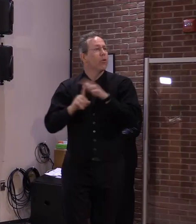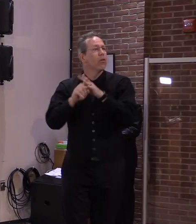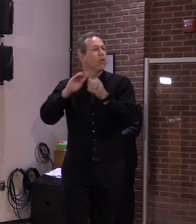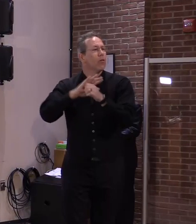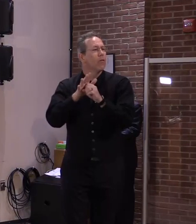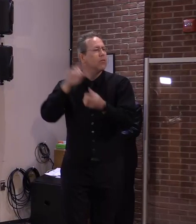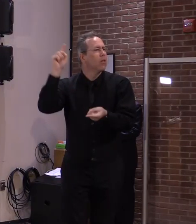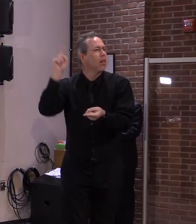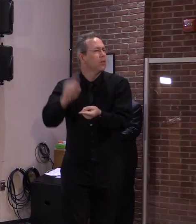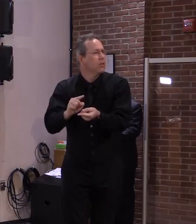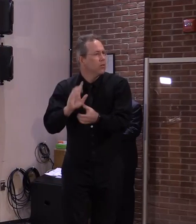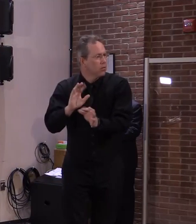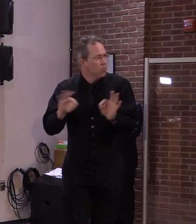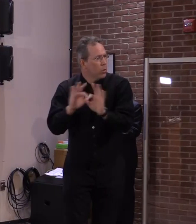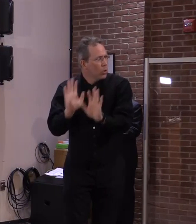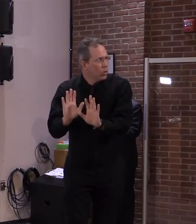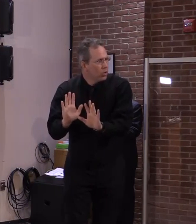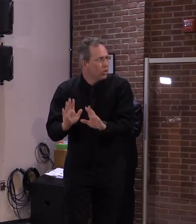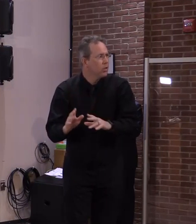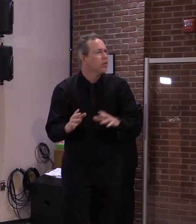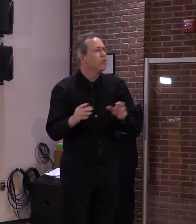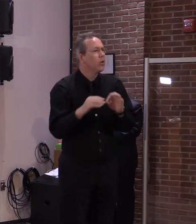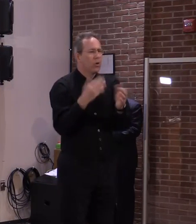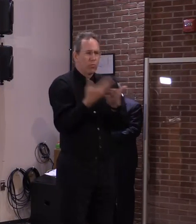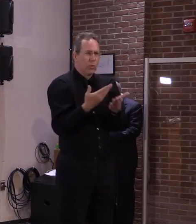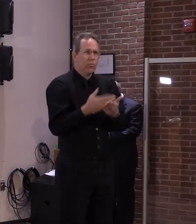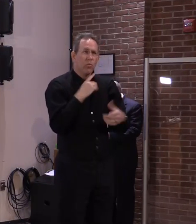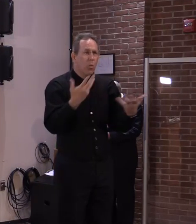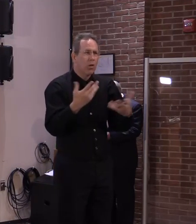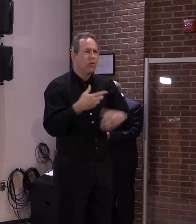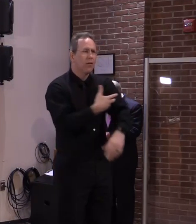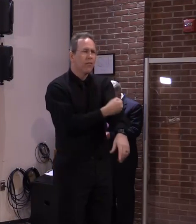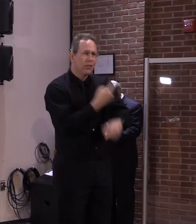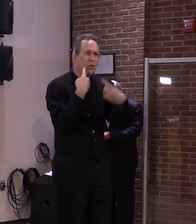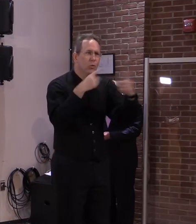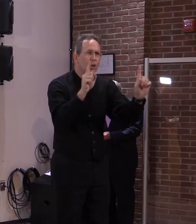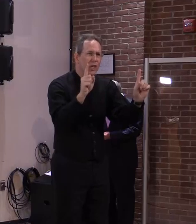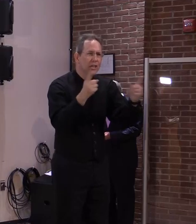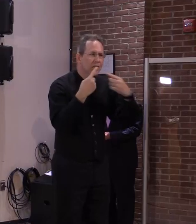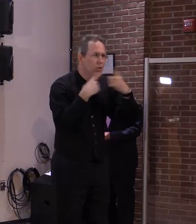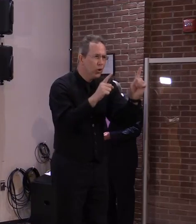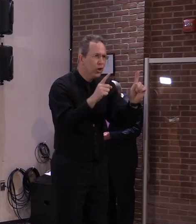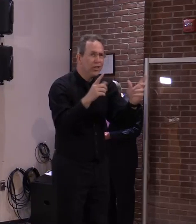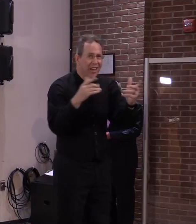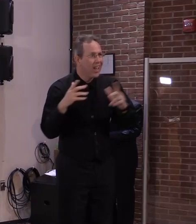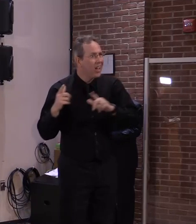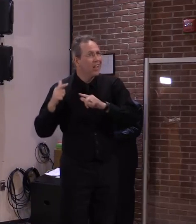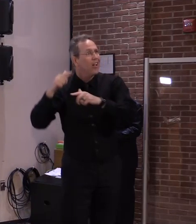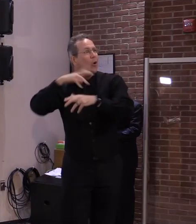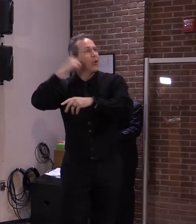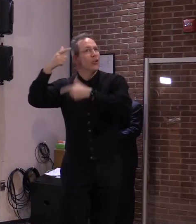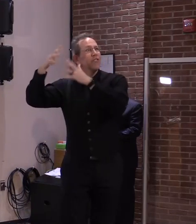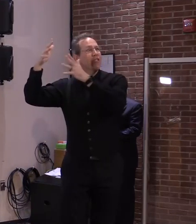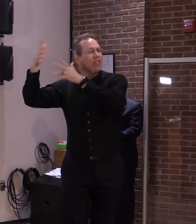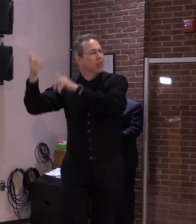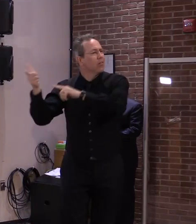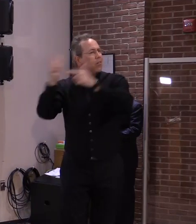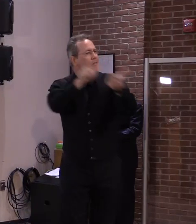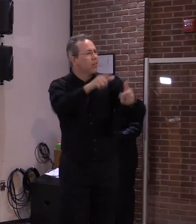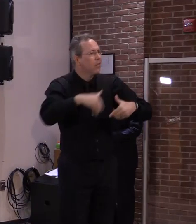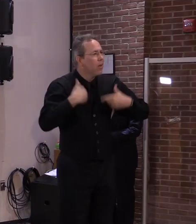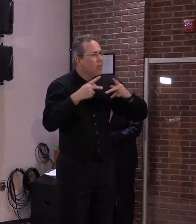So when it's your turn, I would advocate and we'd urge you to please sign up. We're very encouraged to see how our